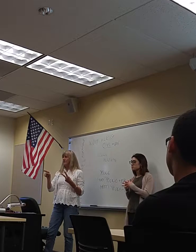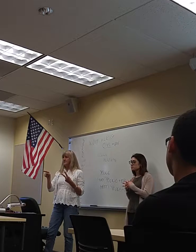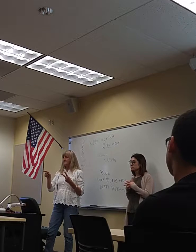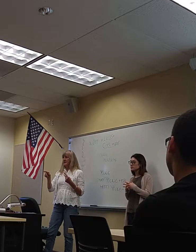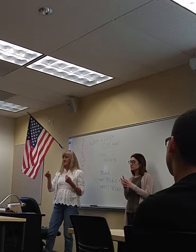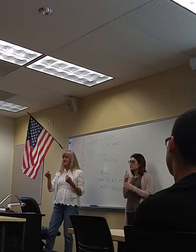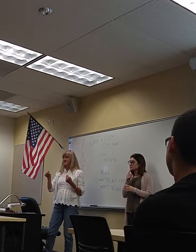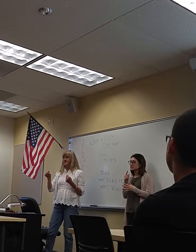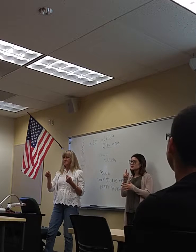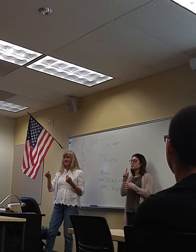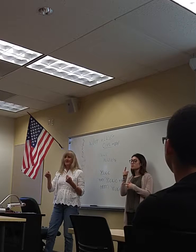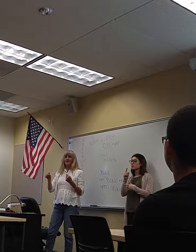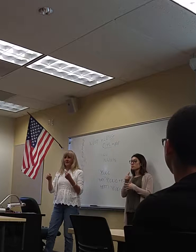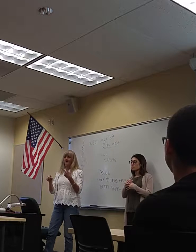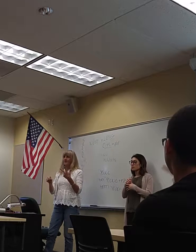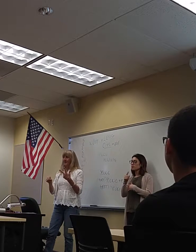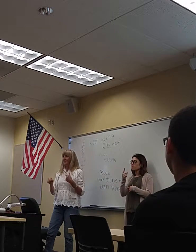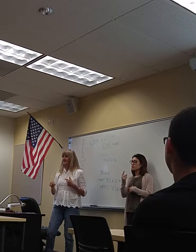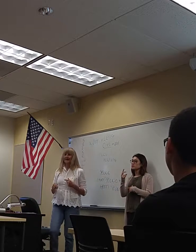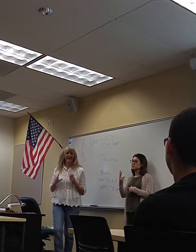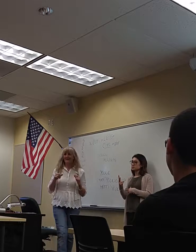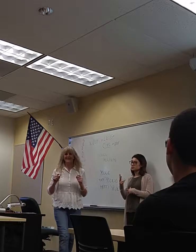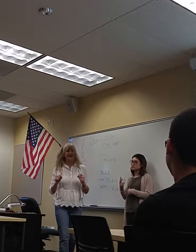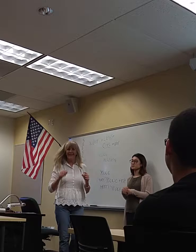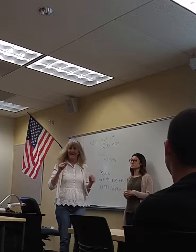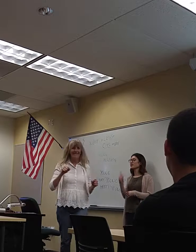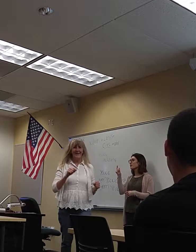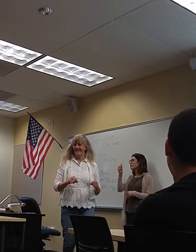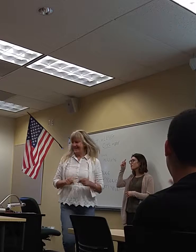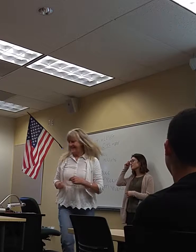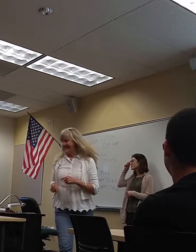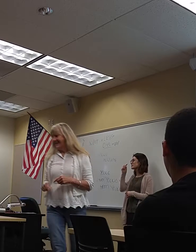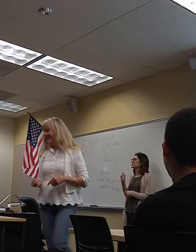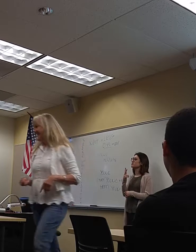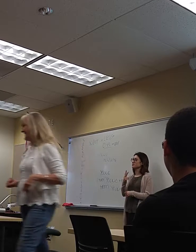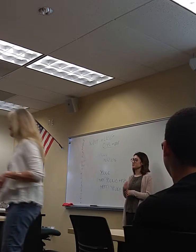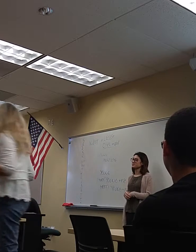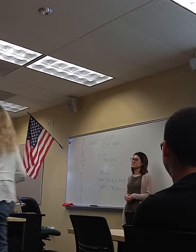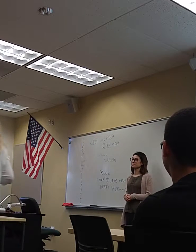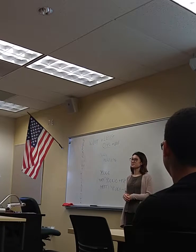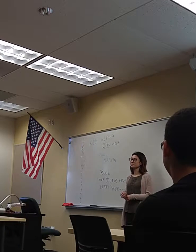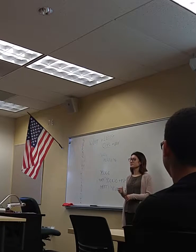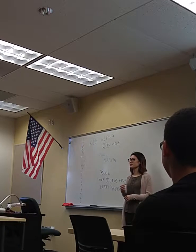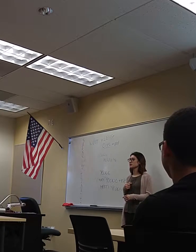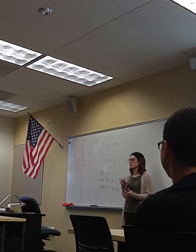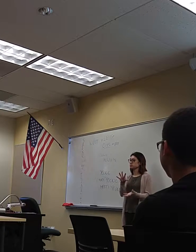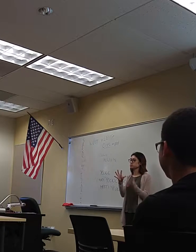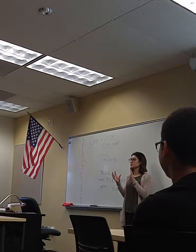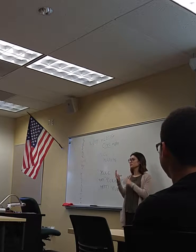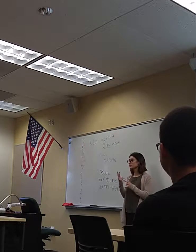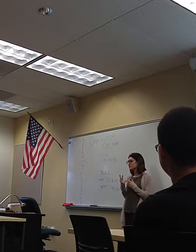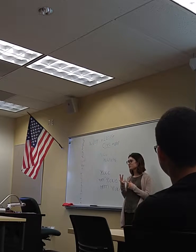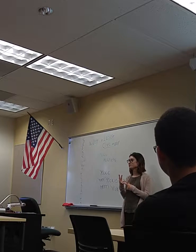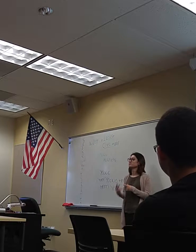Inglourious Bastards? Yeah. The 3. Right. I always think I love that one. Yeah. They mess up the 3.